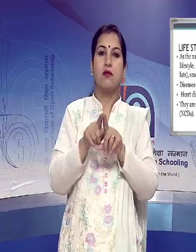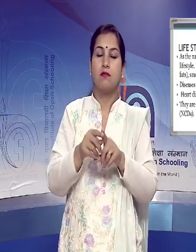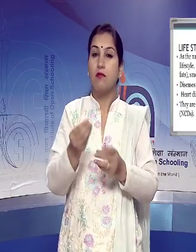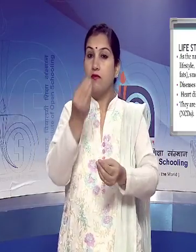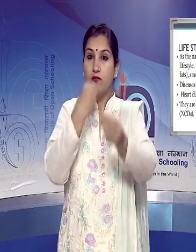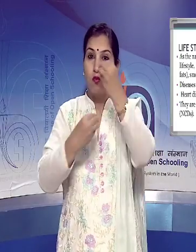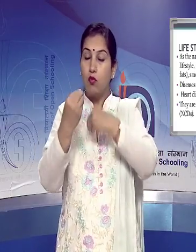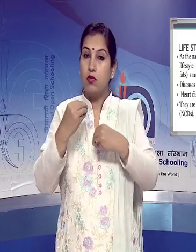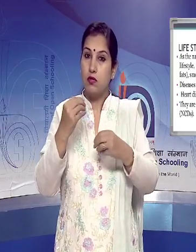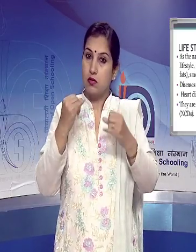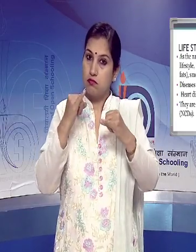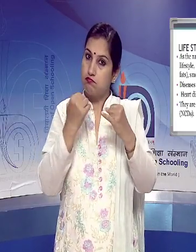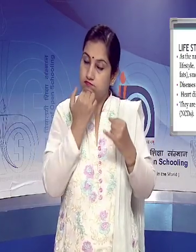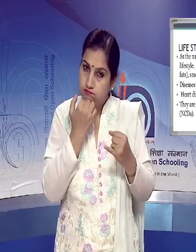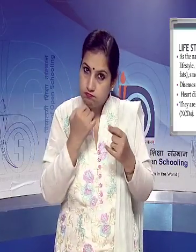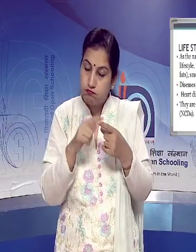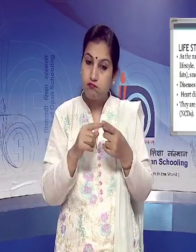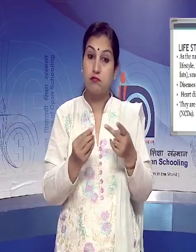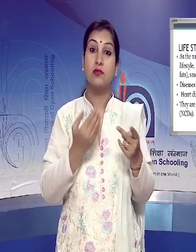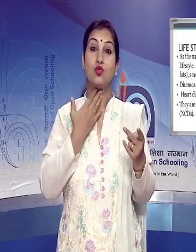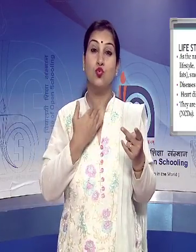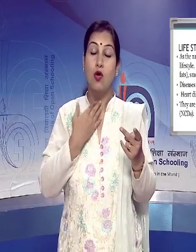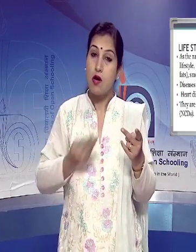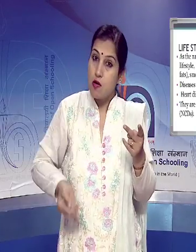eating more sugar, more fat,